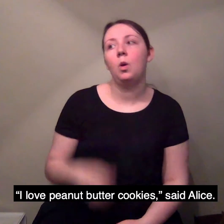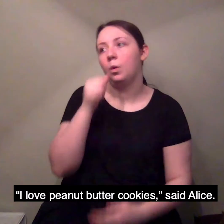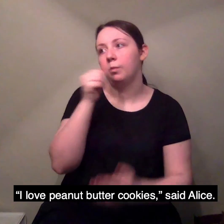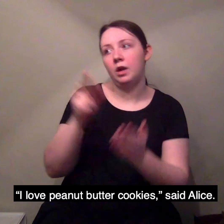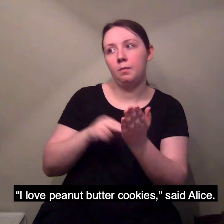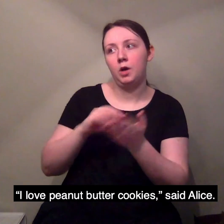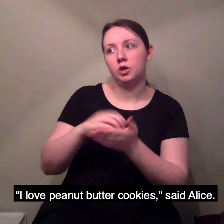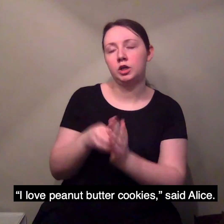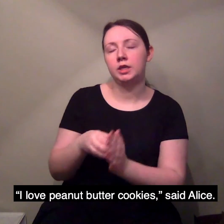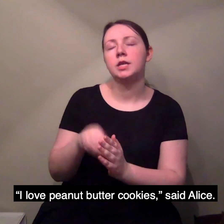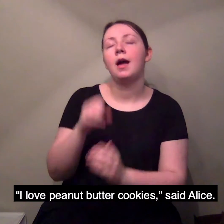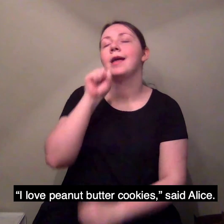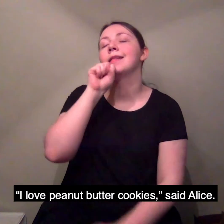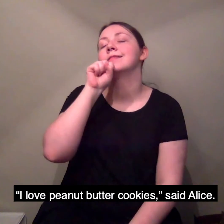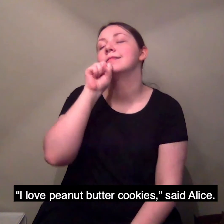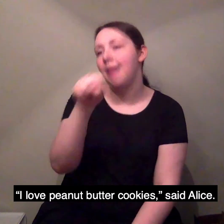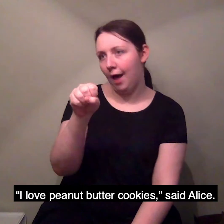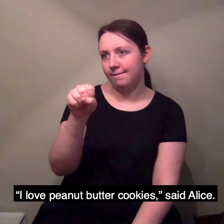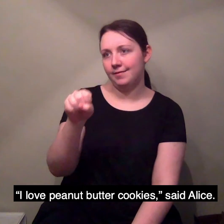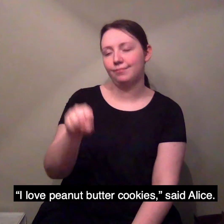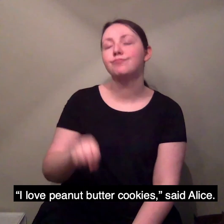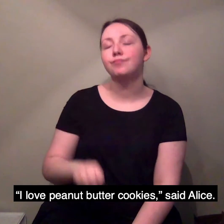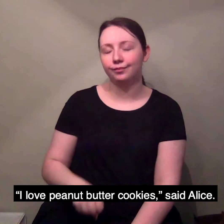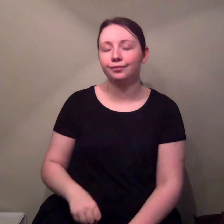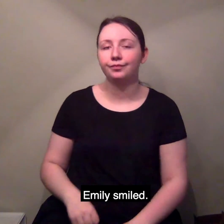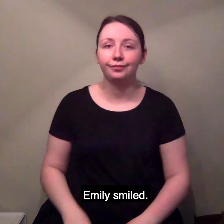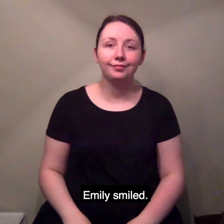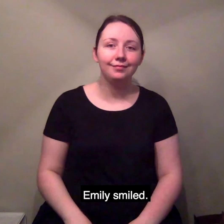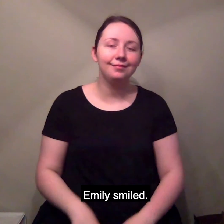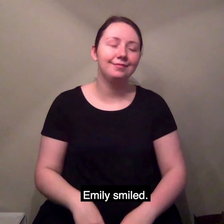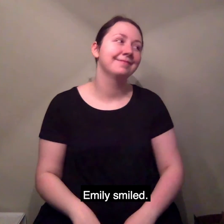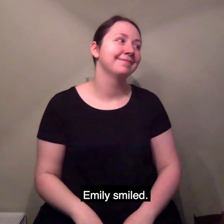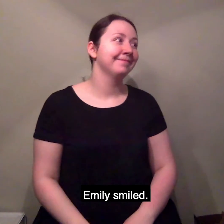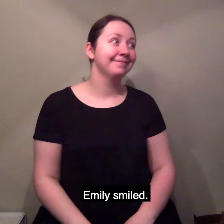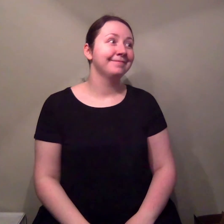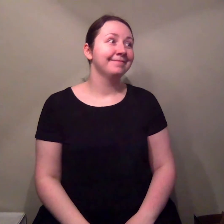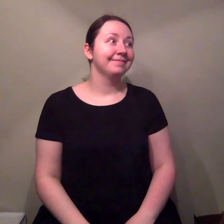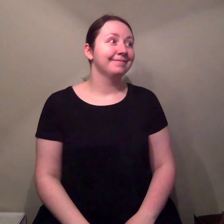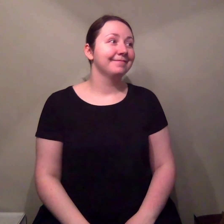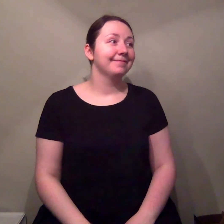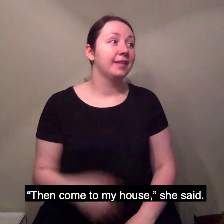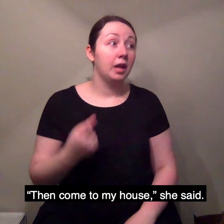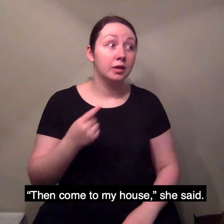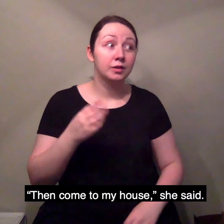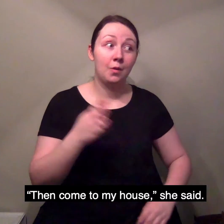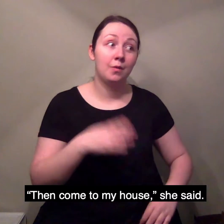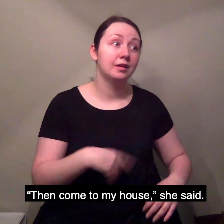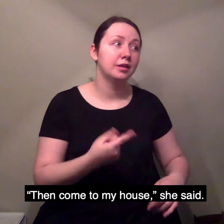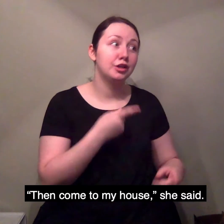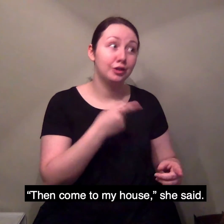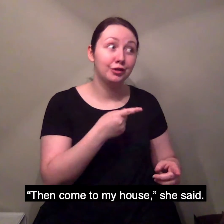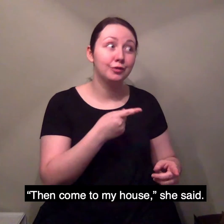"I love peanut butter cookies," said Alice. Emily smiled. "Then come to my house," she